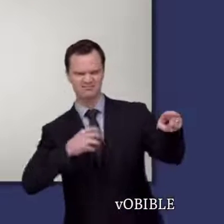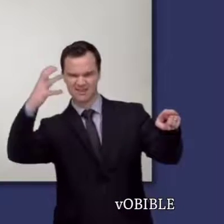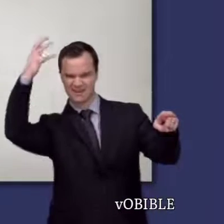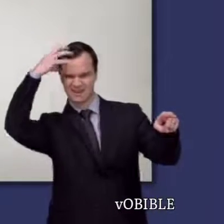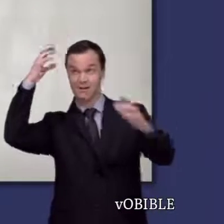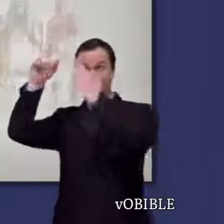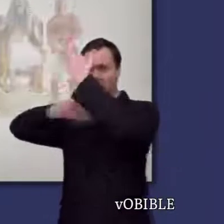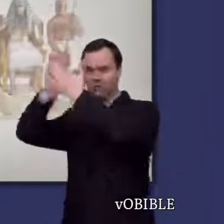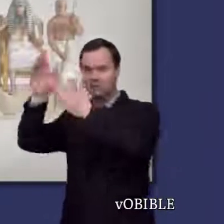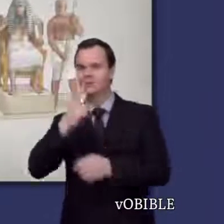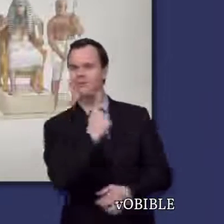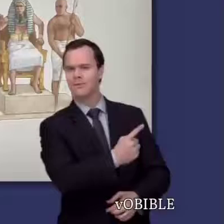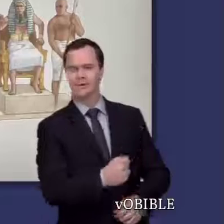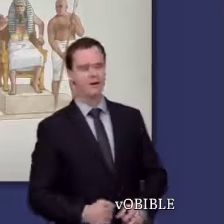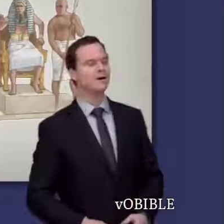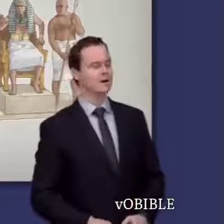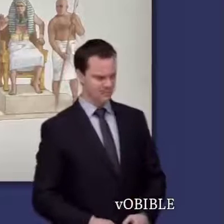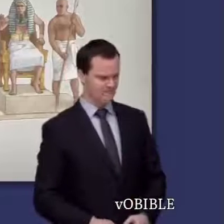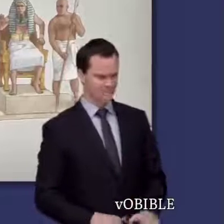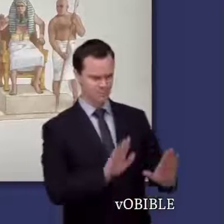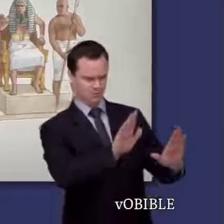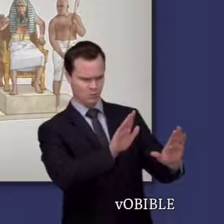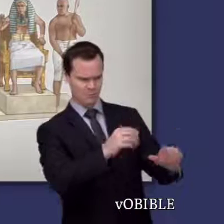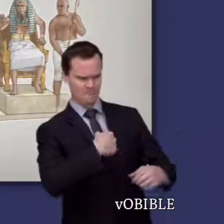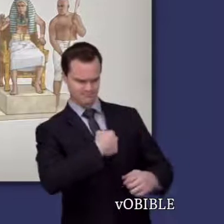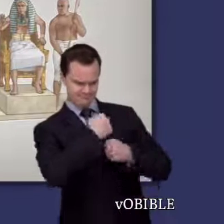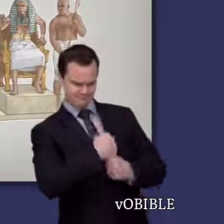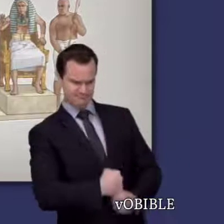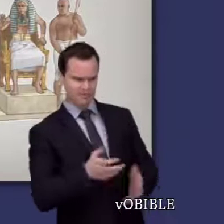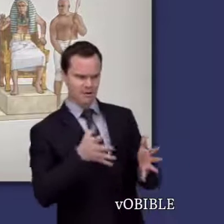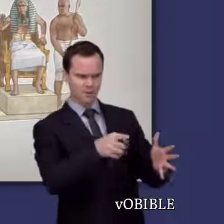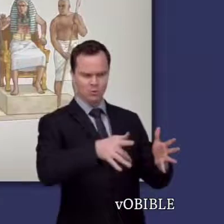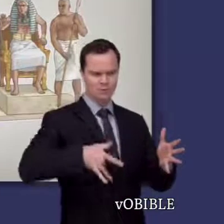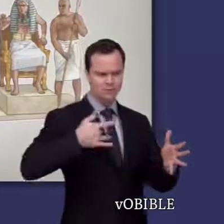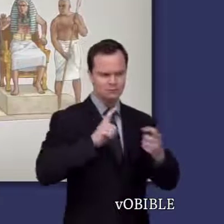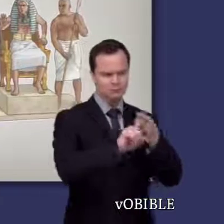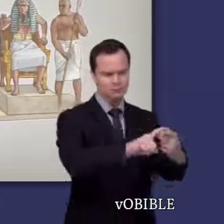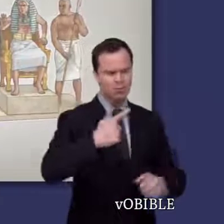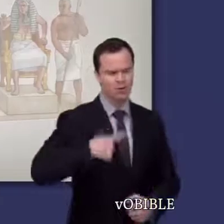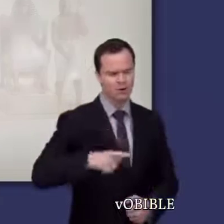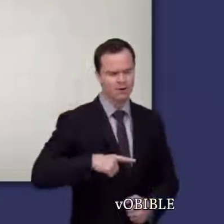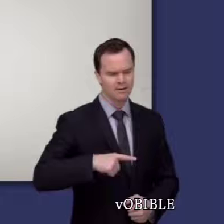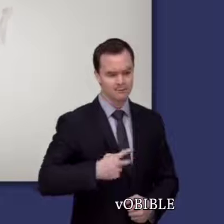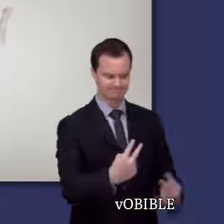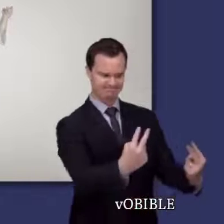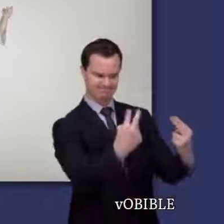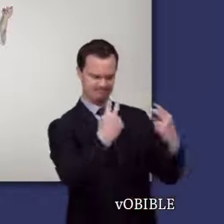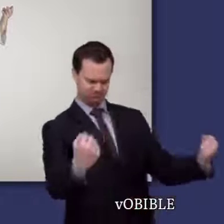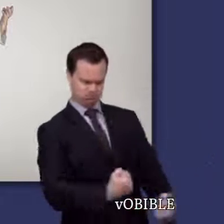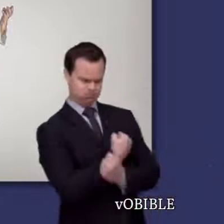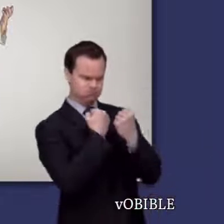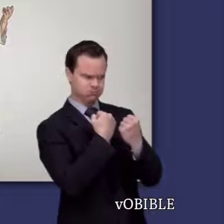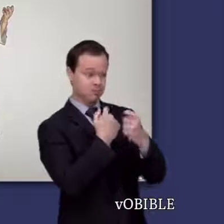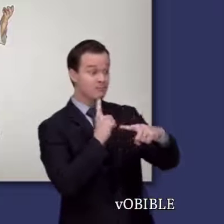Did you know? Through Moses, Jehovah told Pharaoh, "For this very reason I have kept you in existence, to show